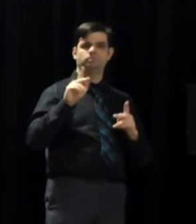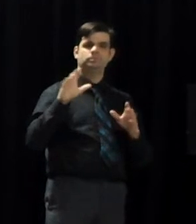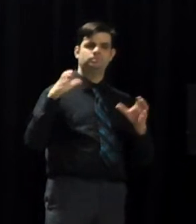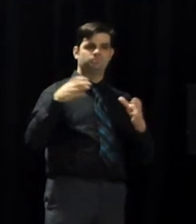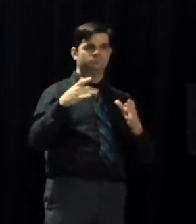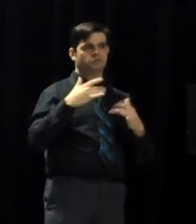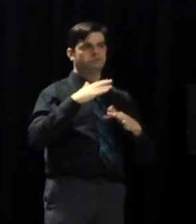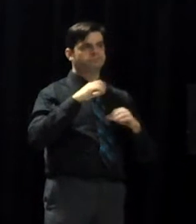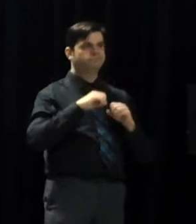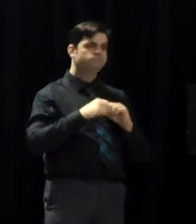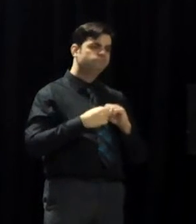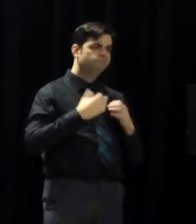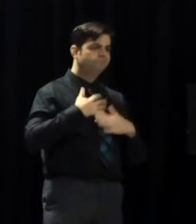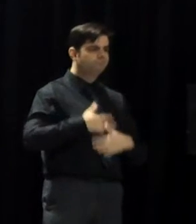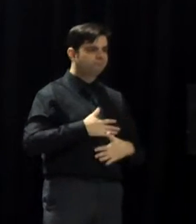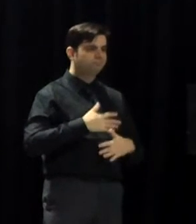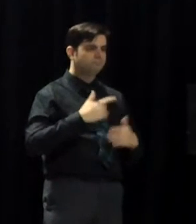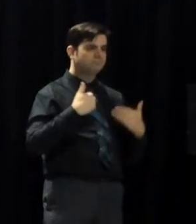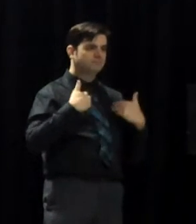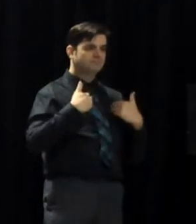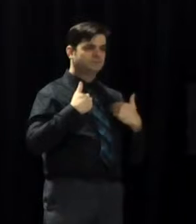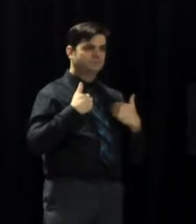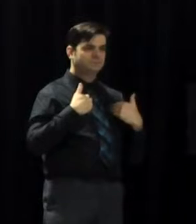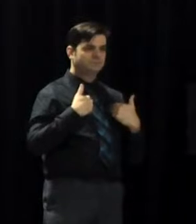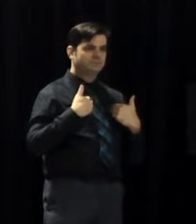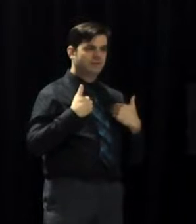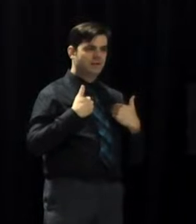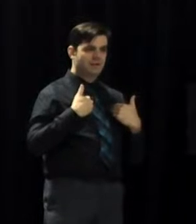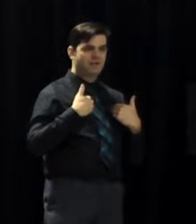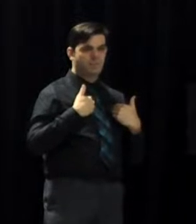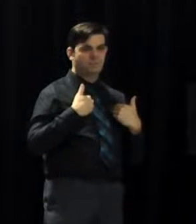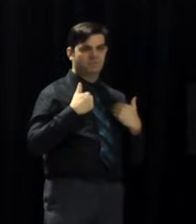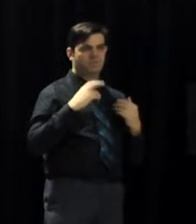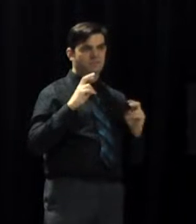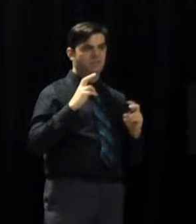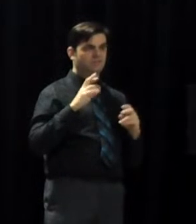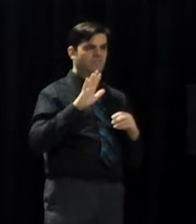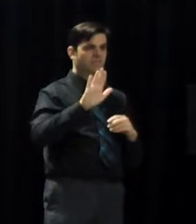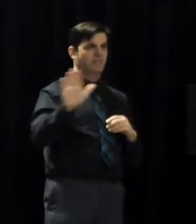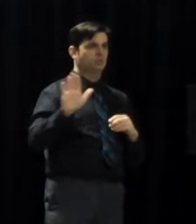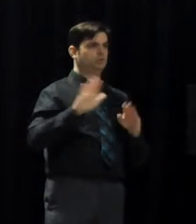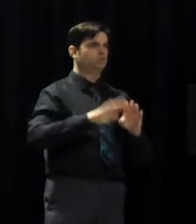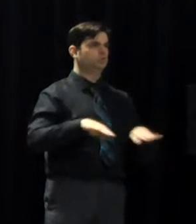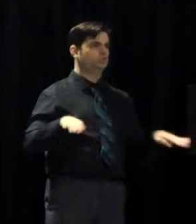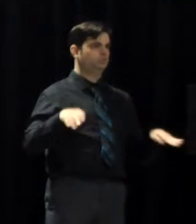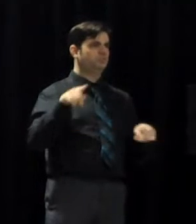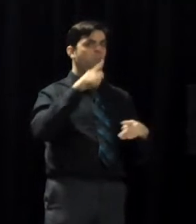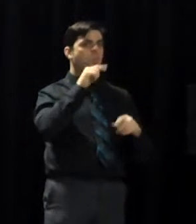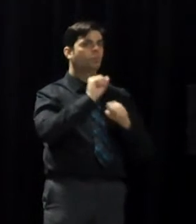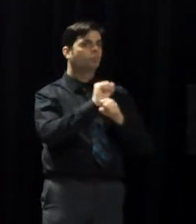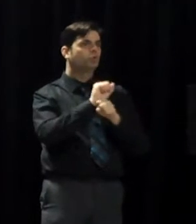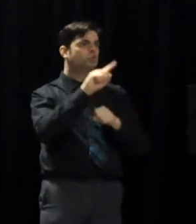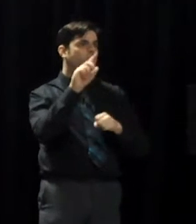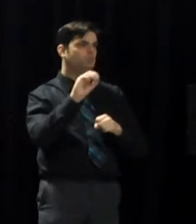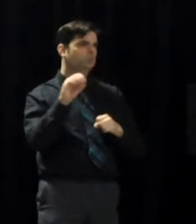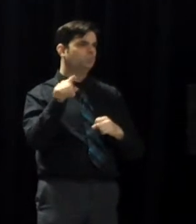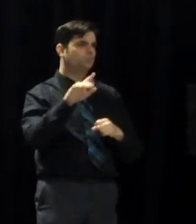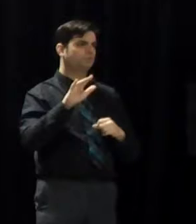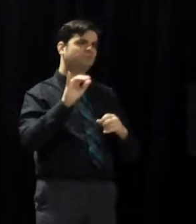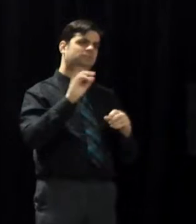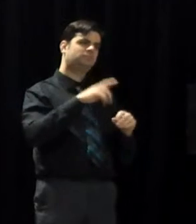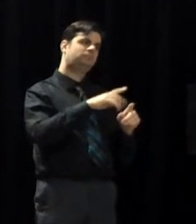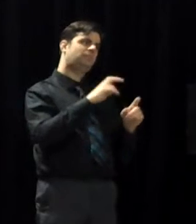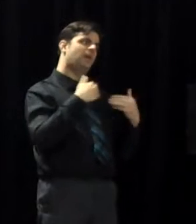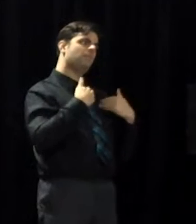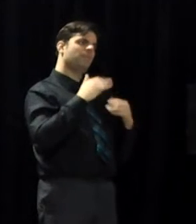them. So certainly let's keep in our thoughts and prayers all of our residents we've lost over